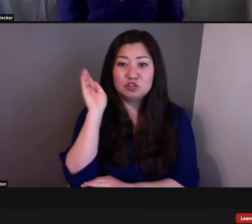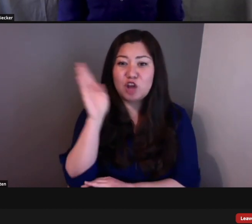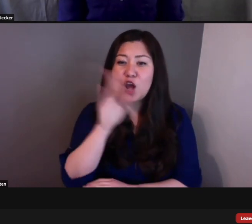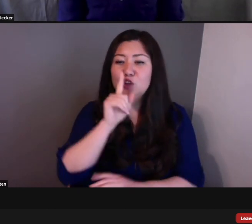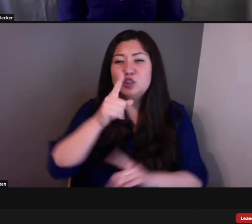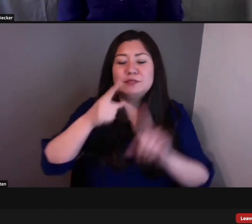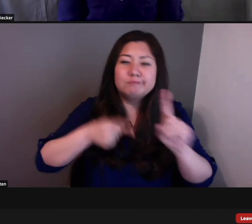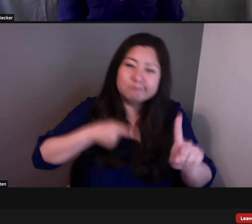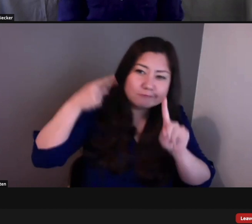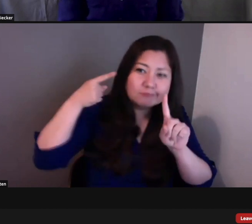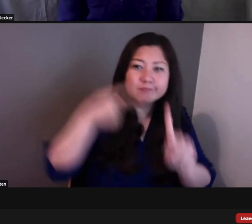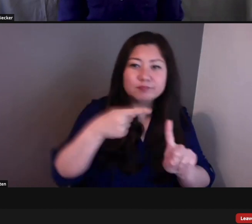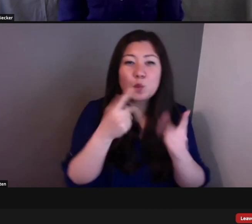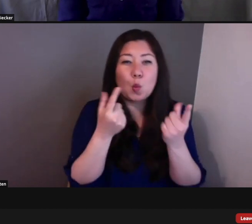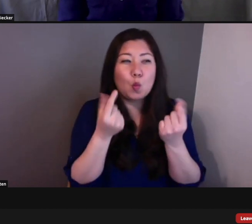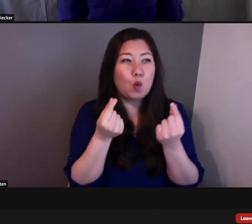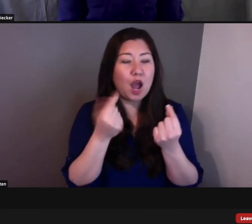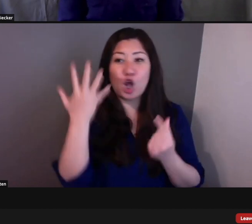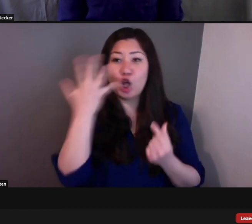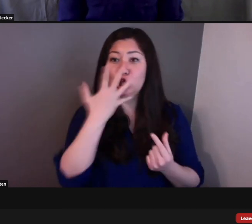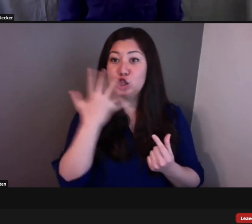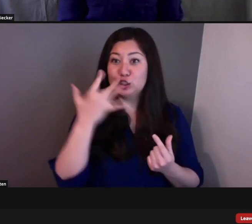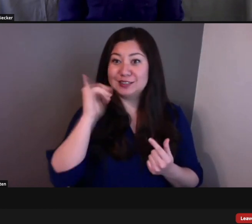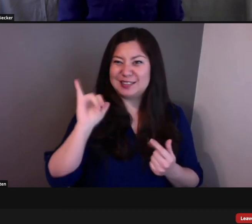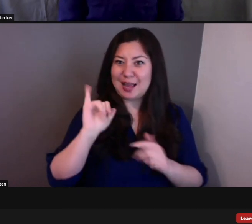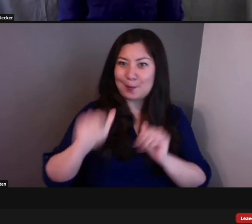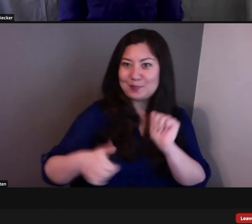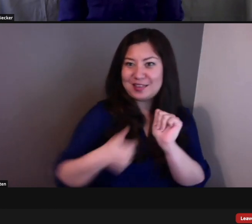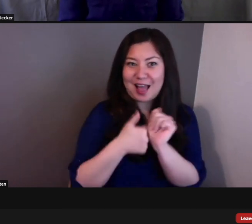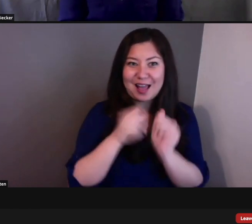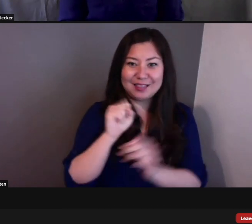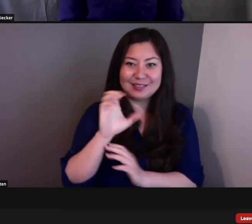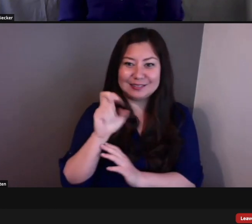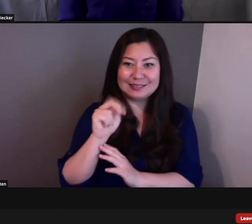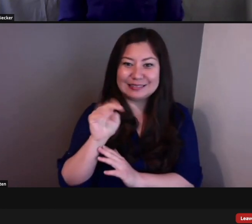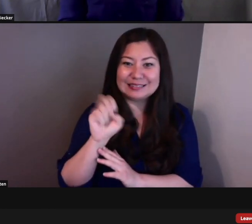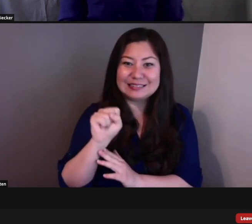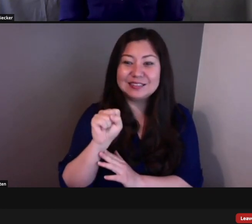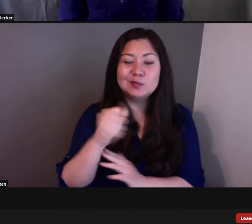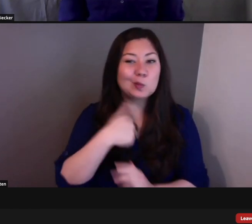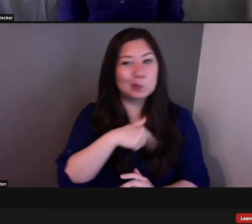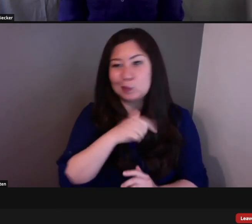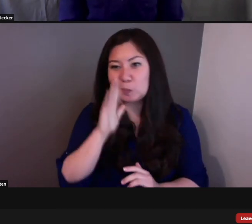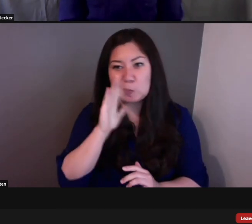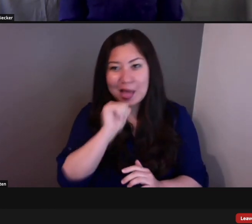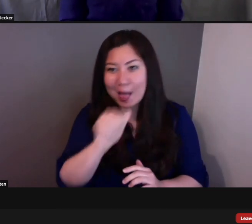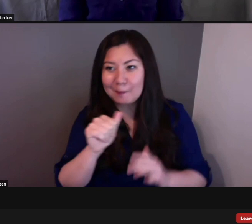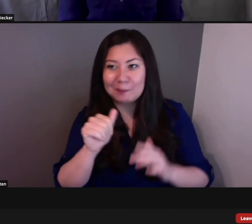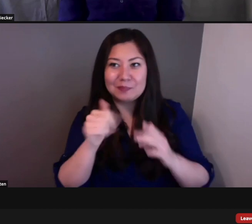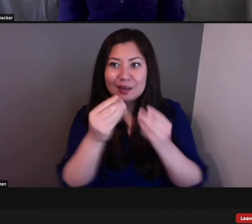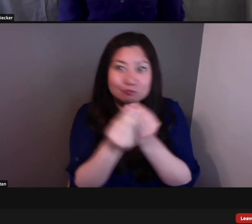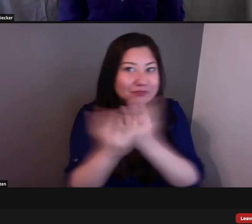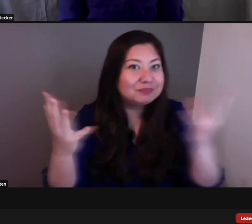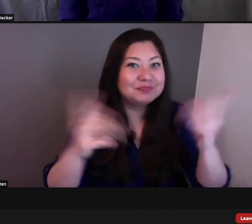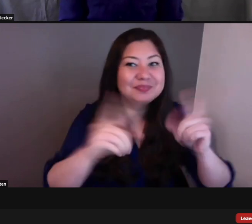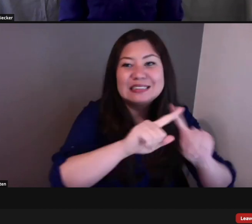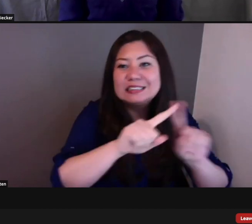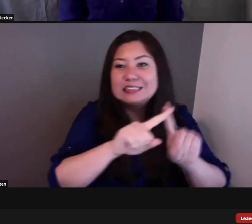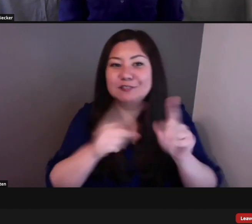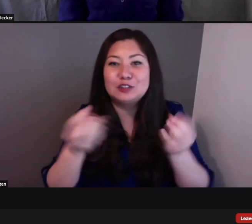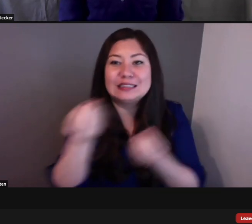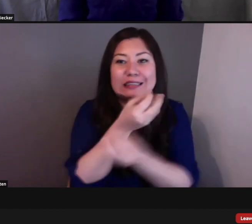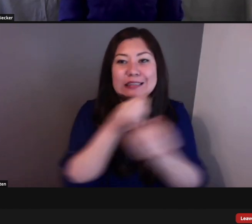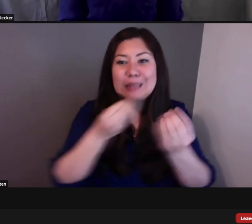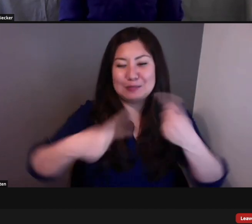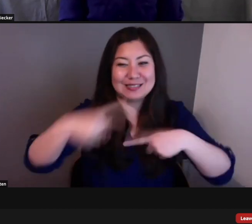My identity and background is Japanese American. And the background behind me actually is a gray and white wall.